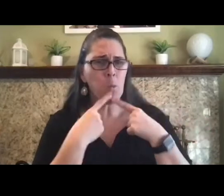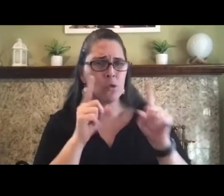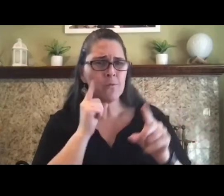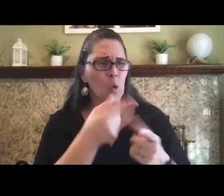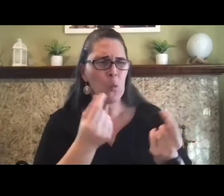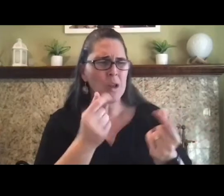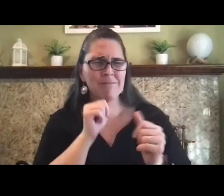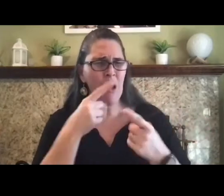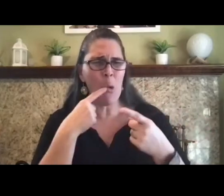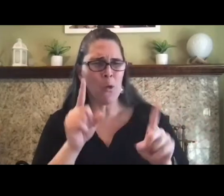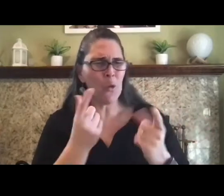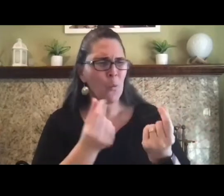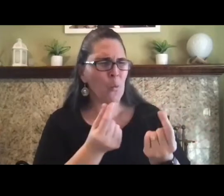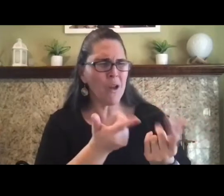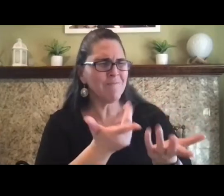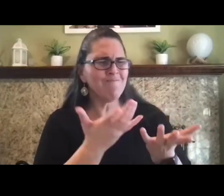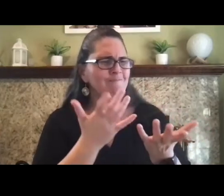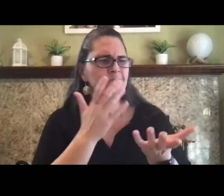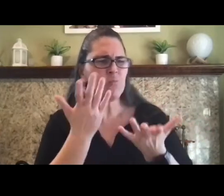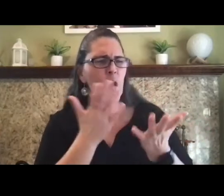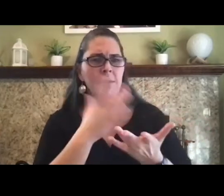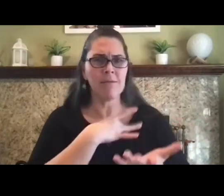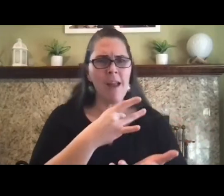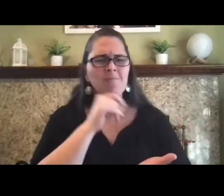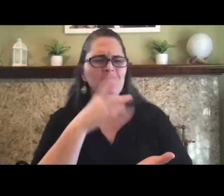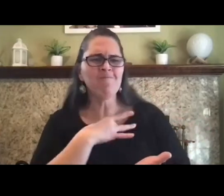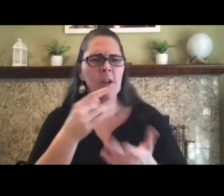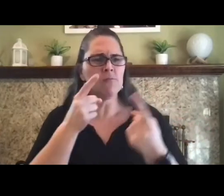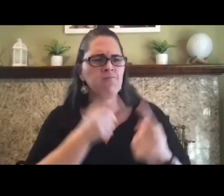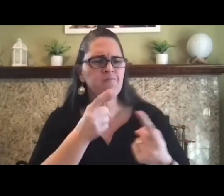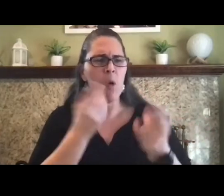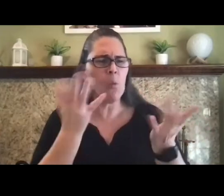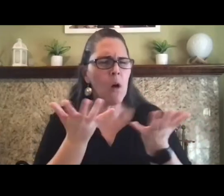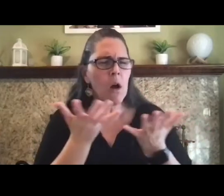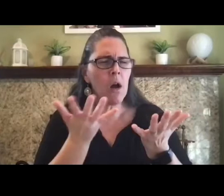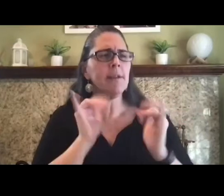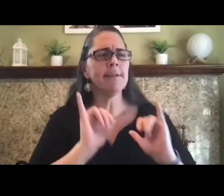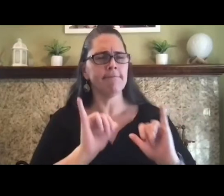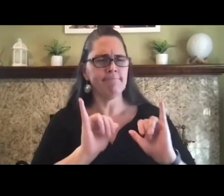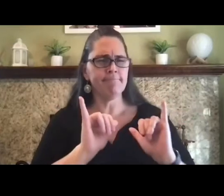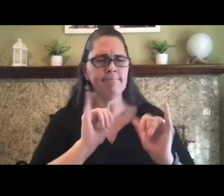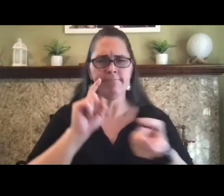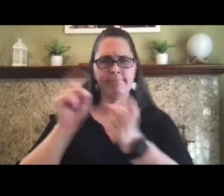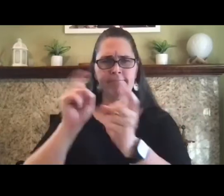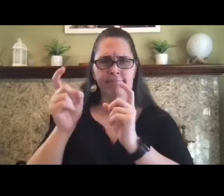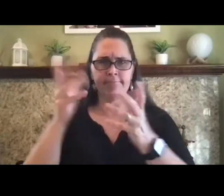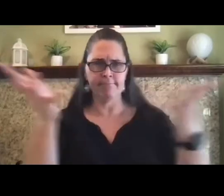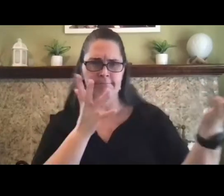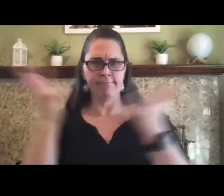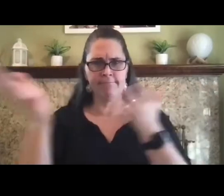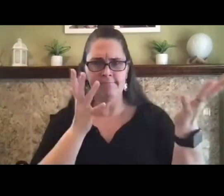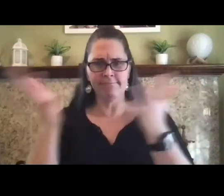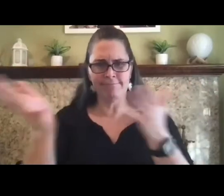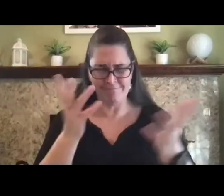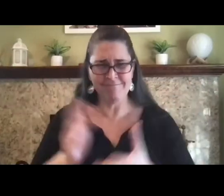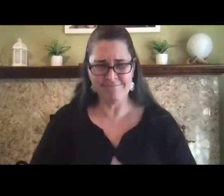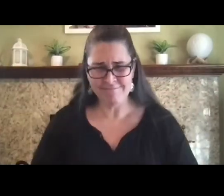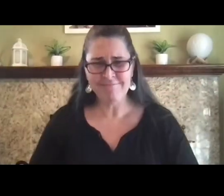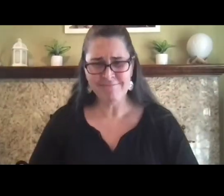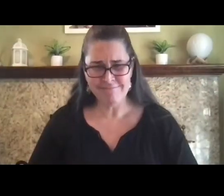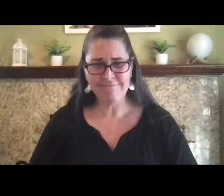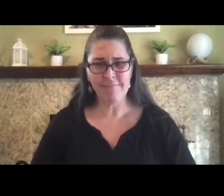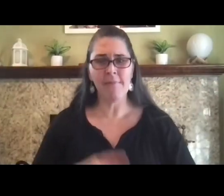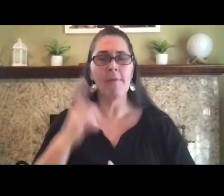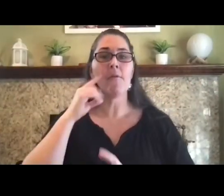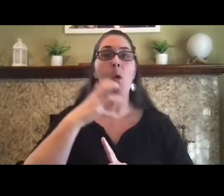with your child help with this process. Check in on what is working and what's not. What do they not like and prefer? Or what are their struggles? And